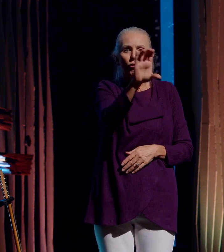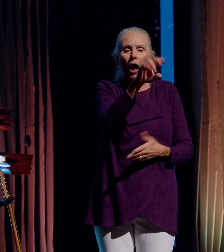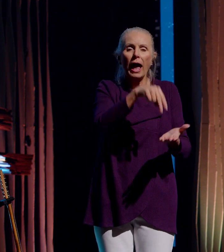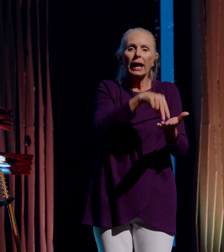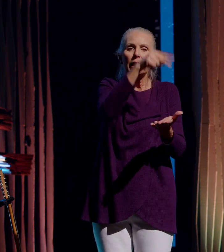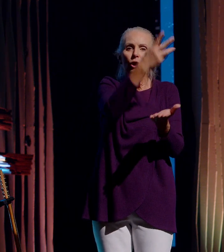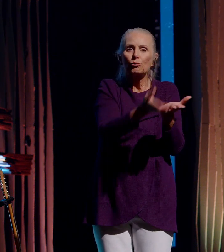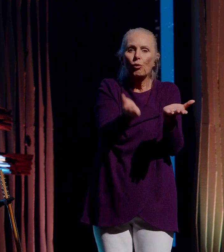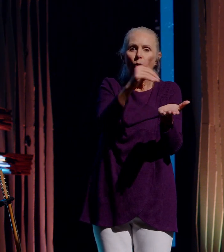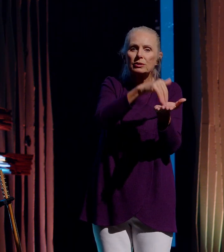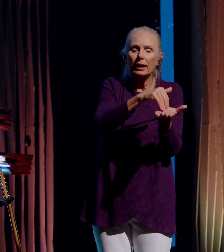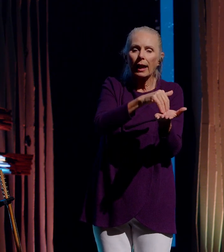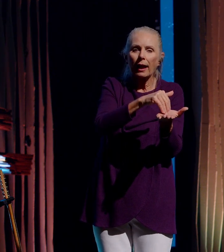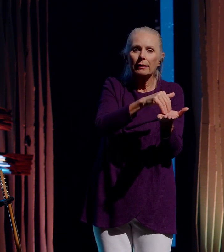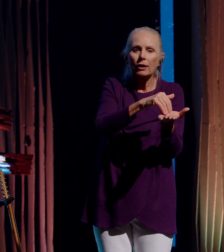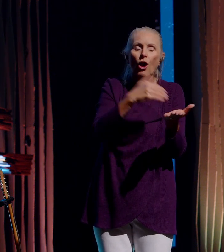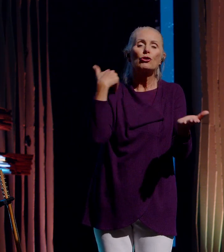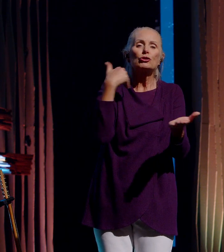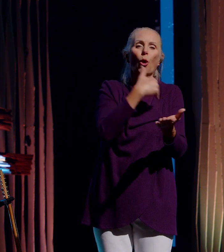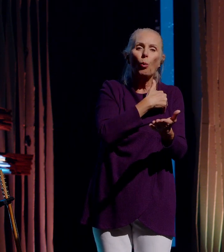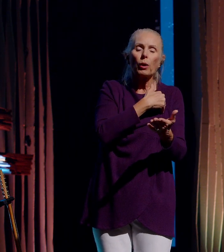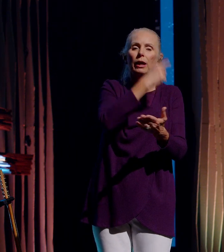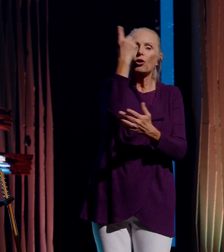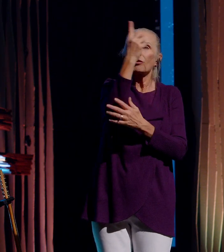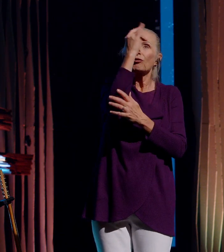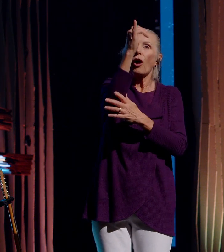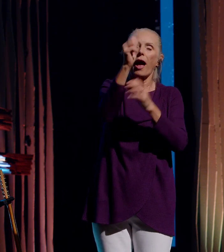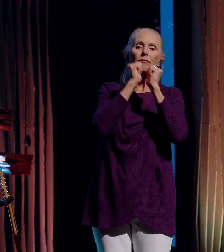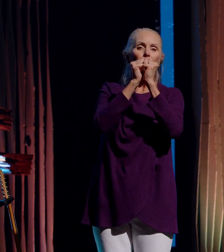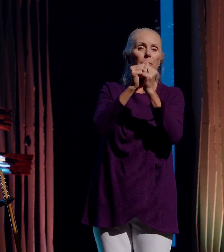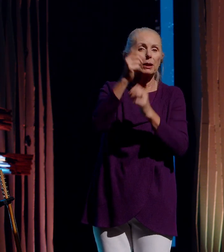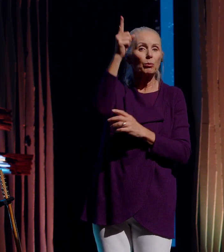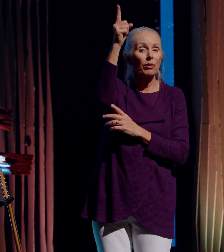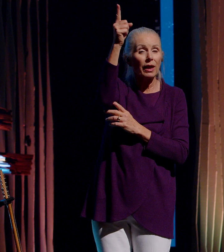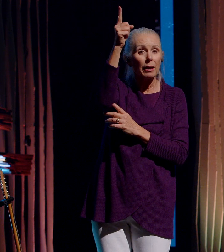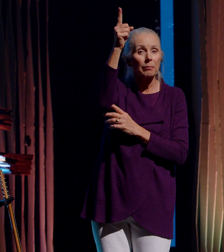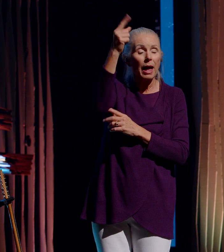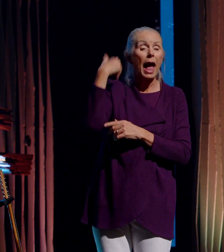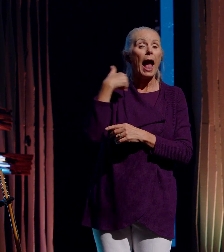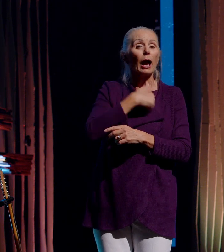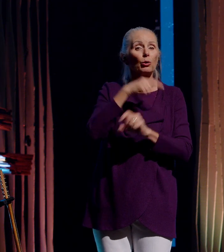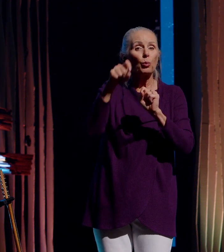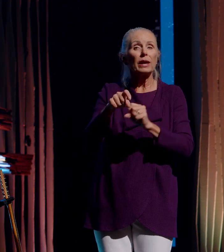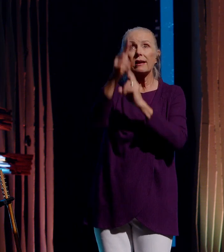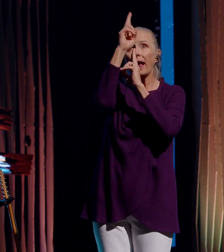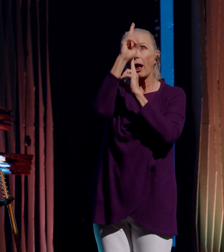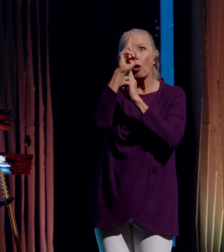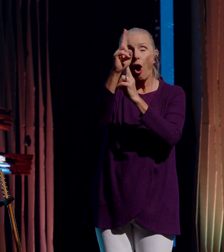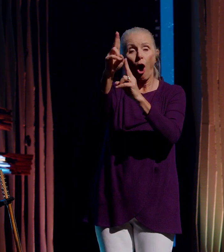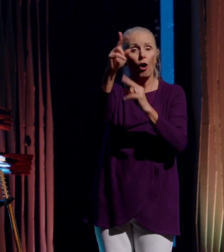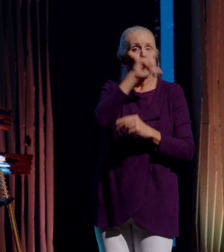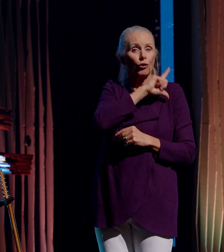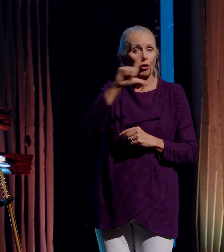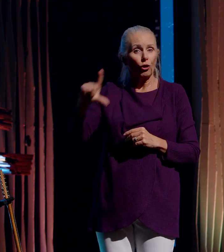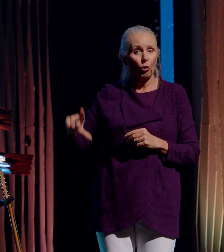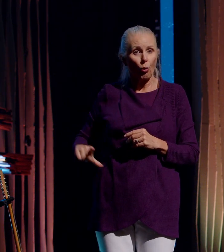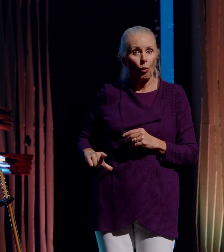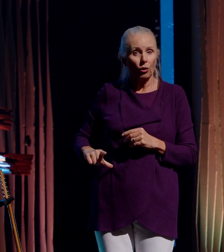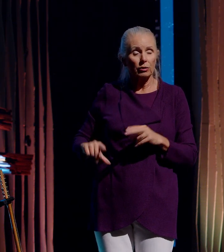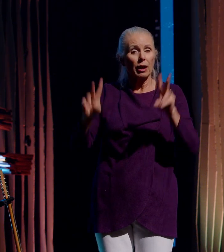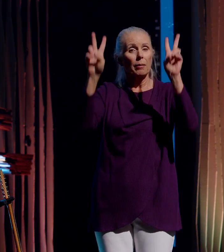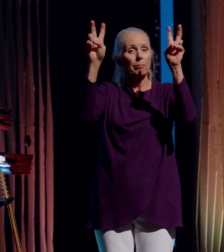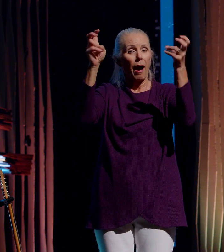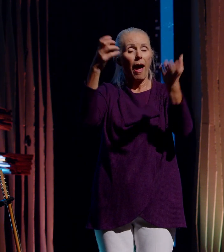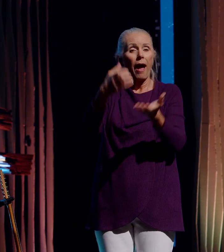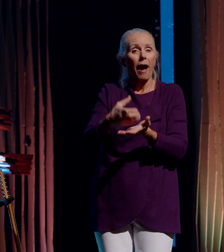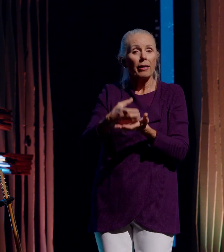eternity. Church, we can honor the Lord, as the psalmist puts it, by lifting up the cup of salvation and